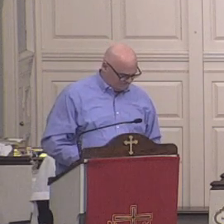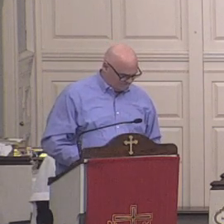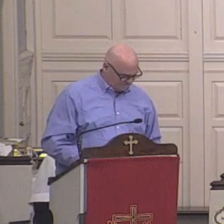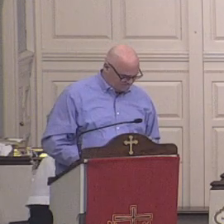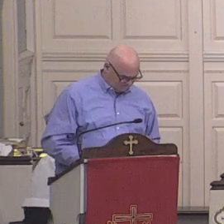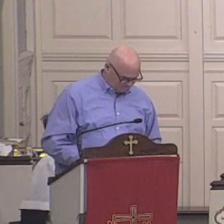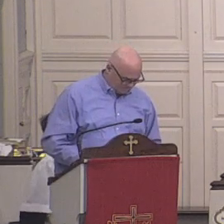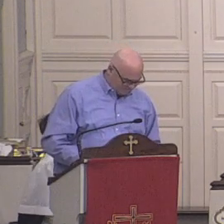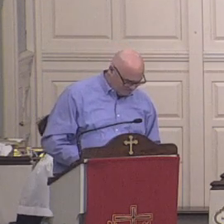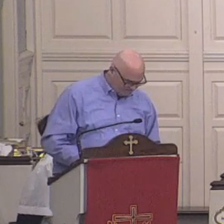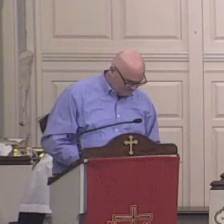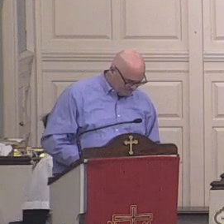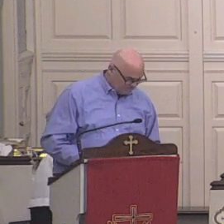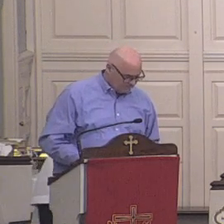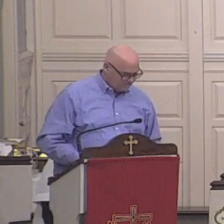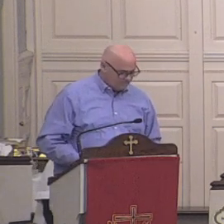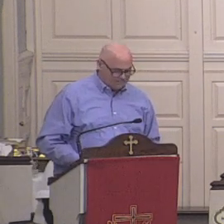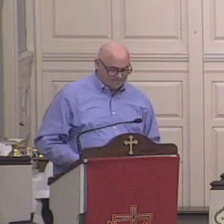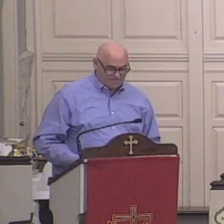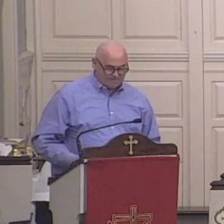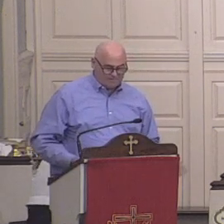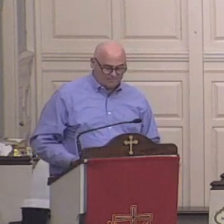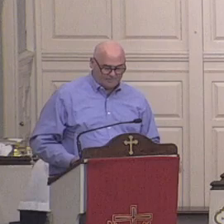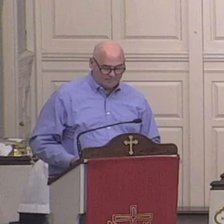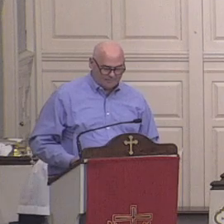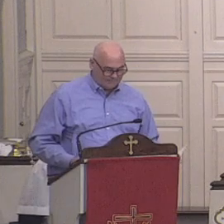"You say so."